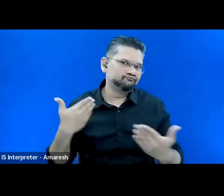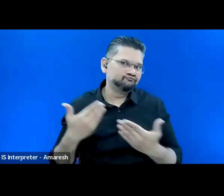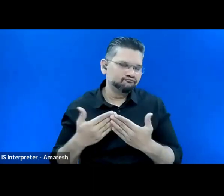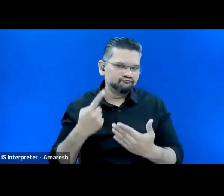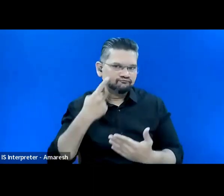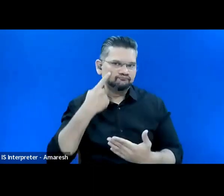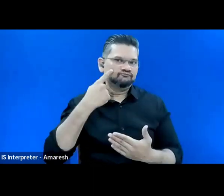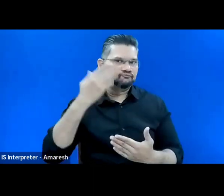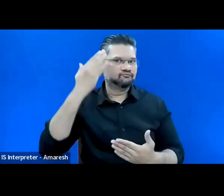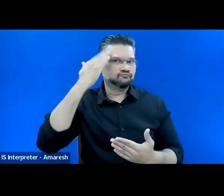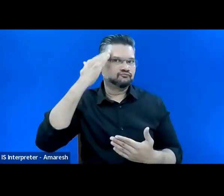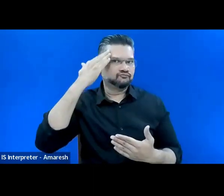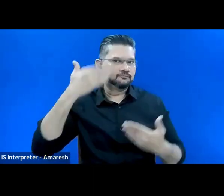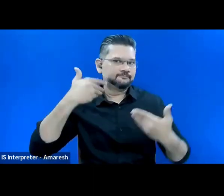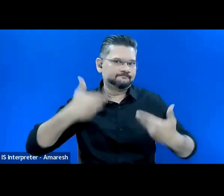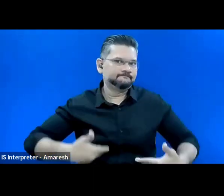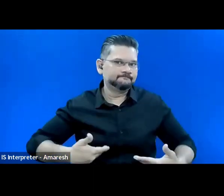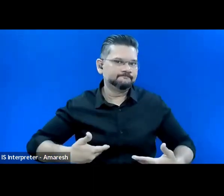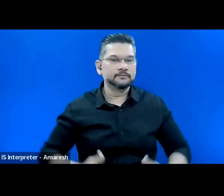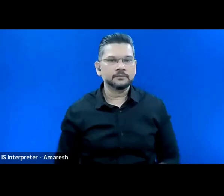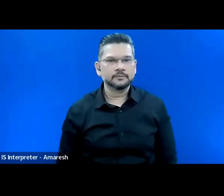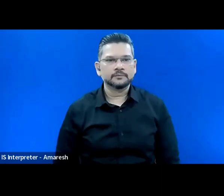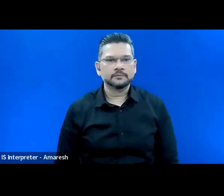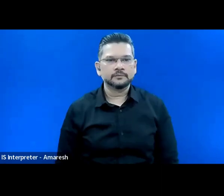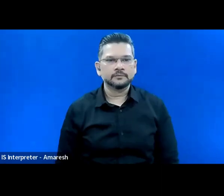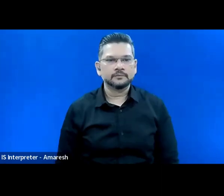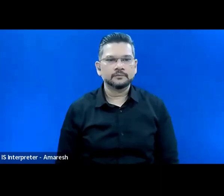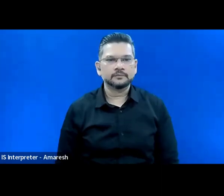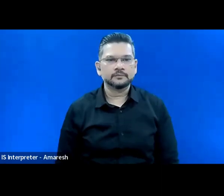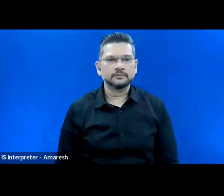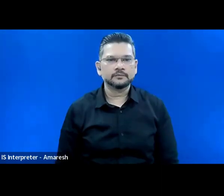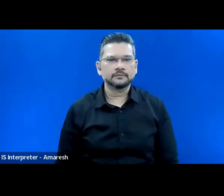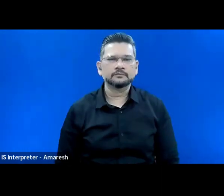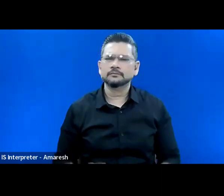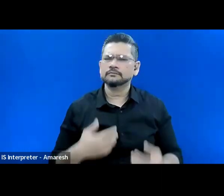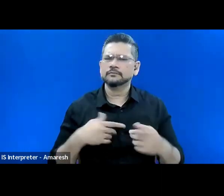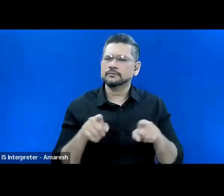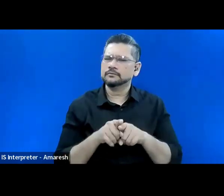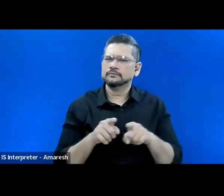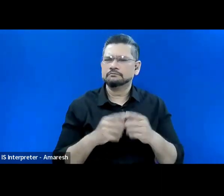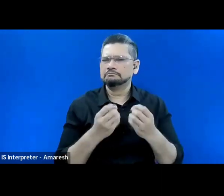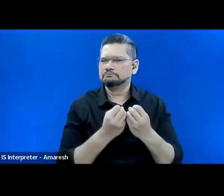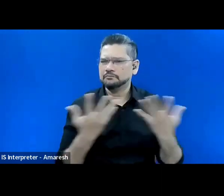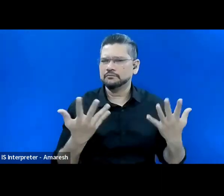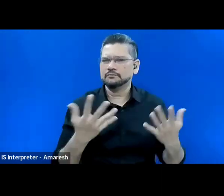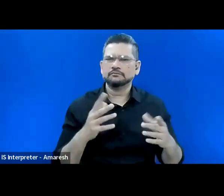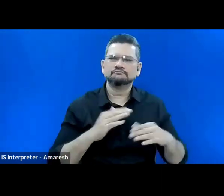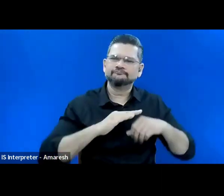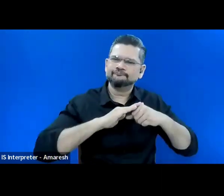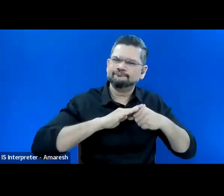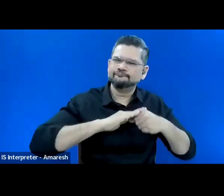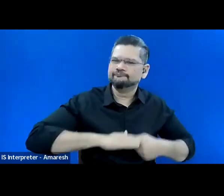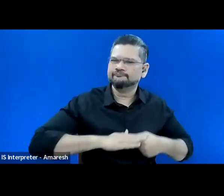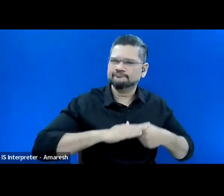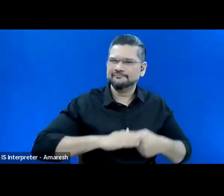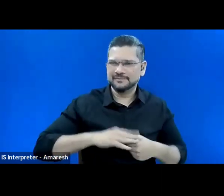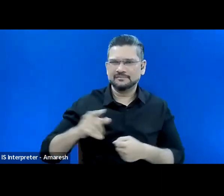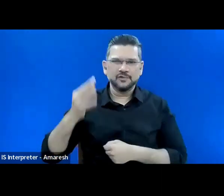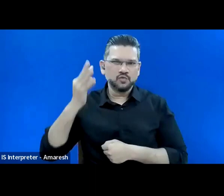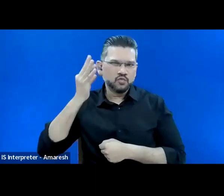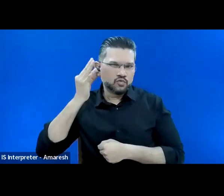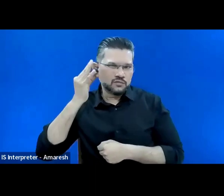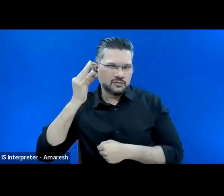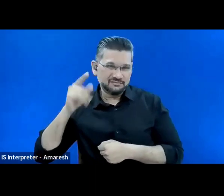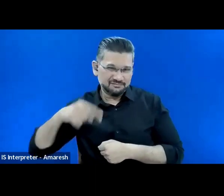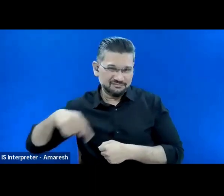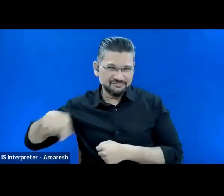And indeed, there are nuances in terms of discrimination that women with psychosocial disabilities,